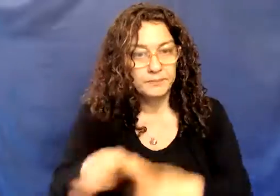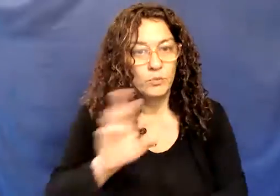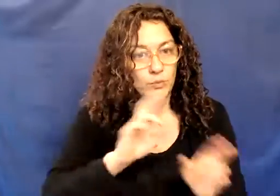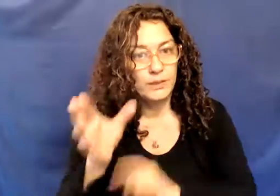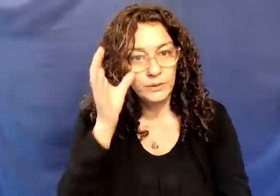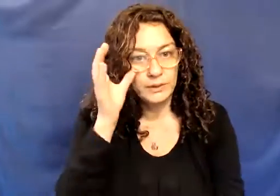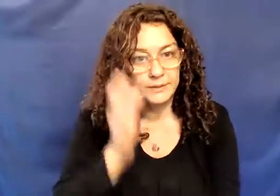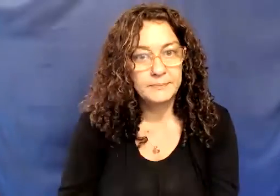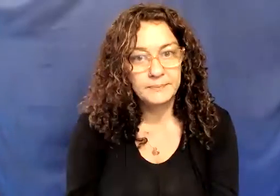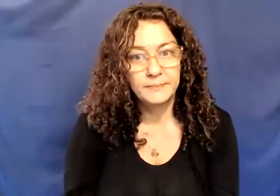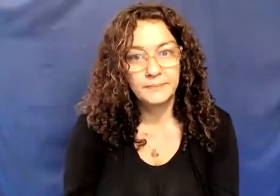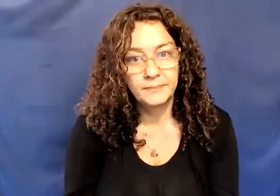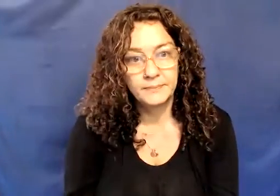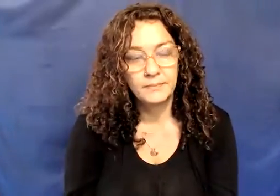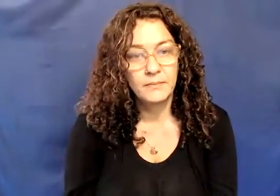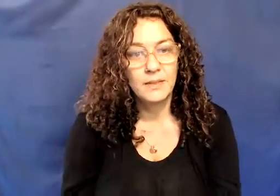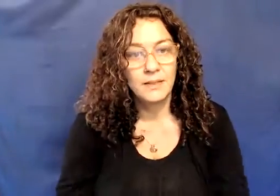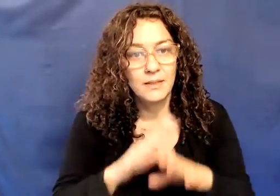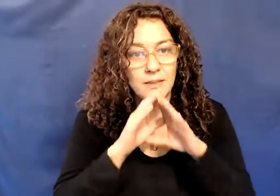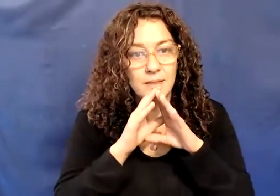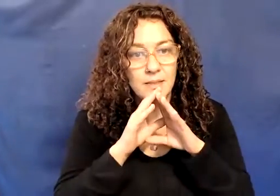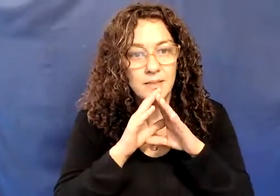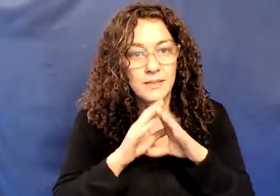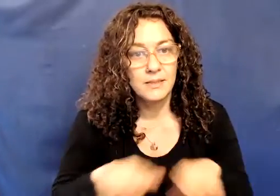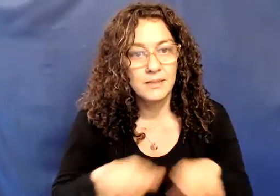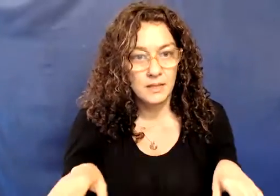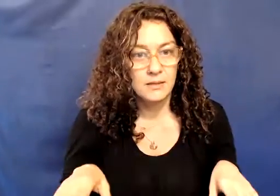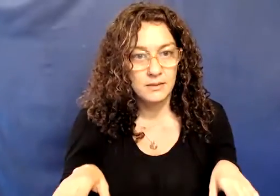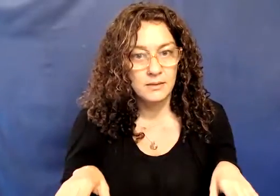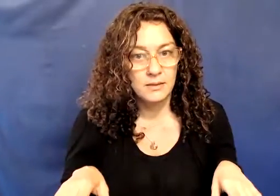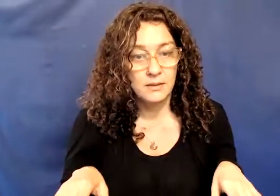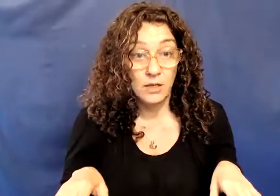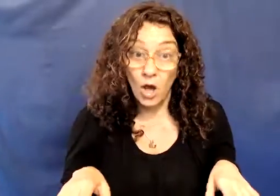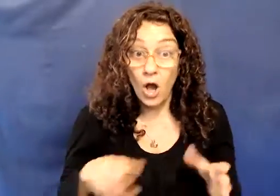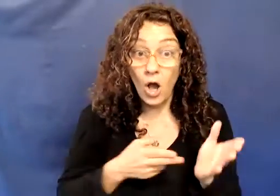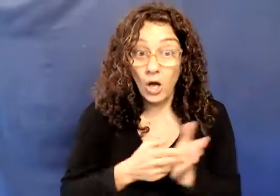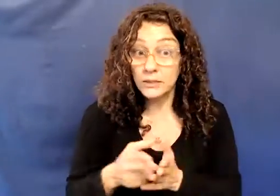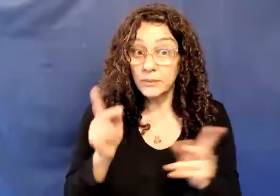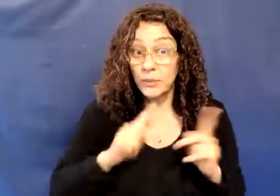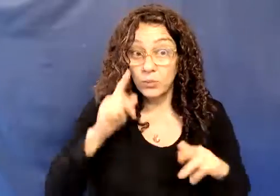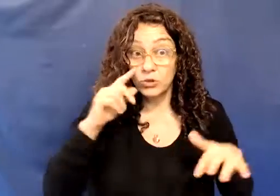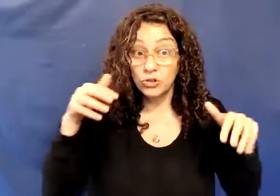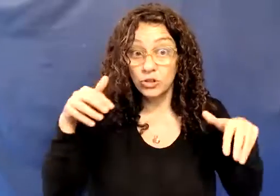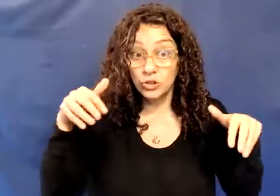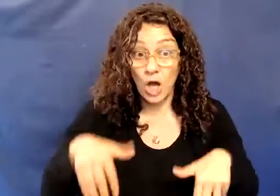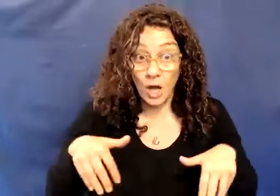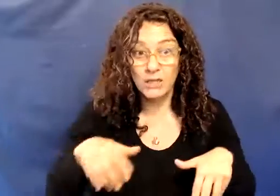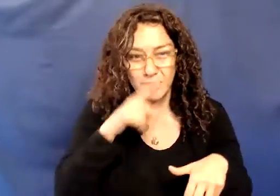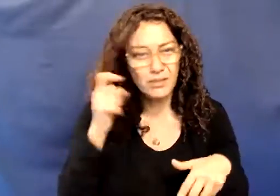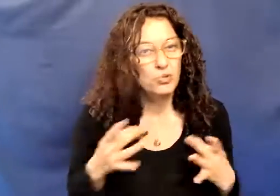And it was silent. I remember the look of shock on people's faces after that because it was such a touchy topic. Have you ever